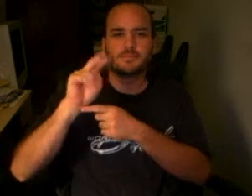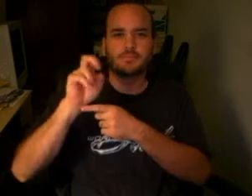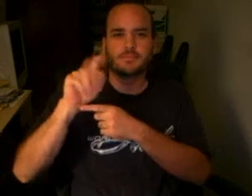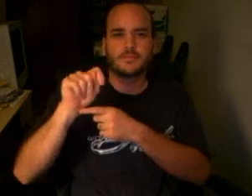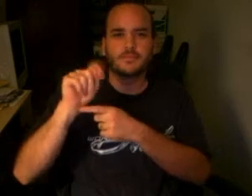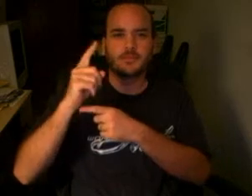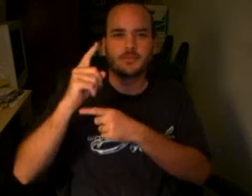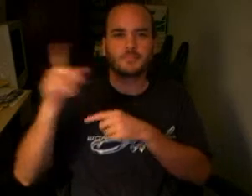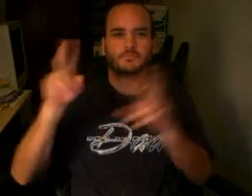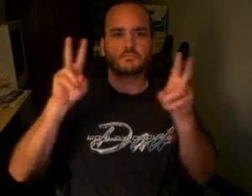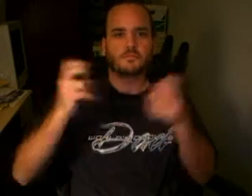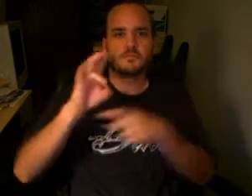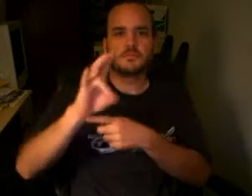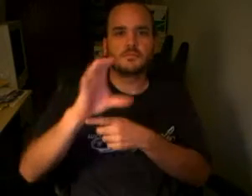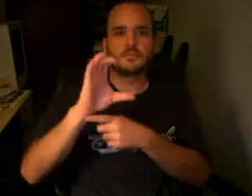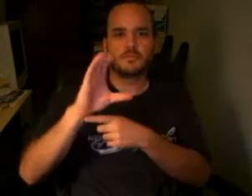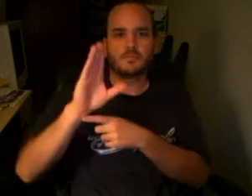you didn't well. I'm very bad. I'm gonna I'm